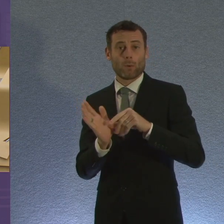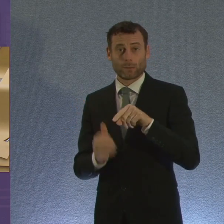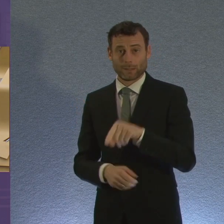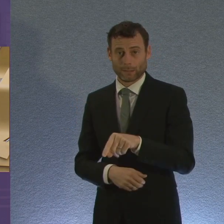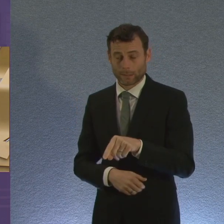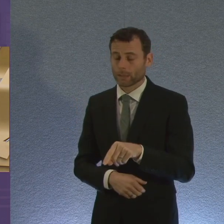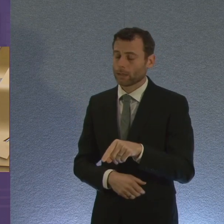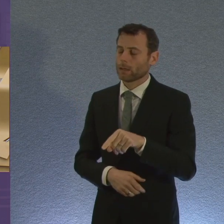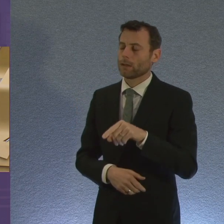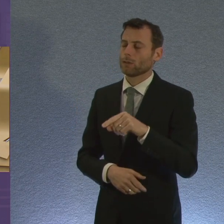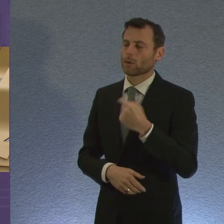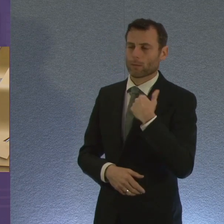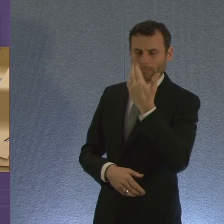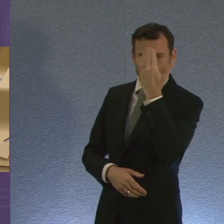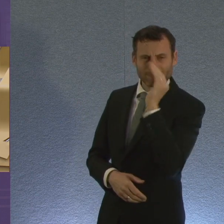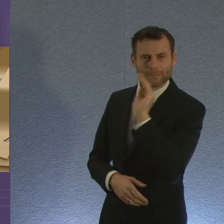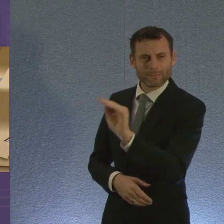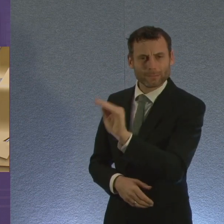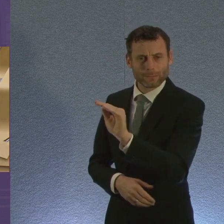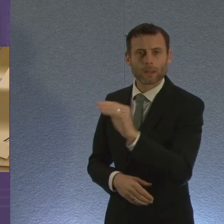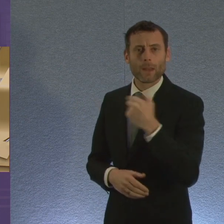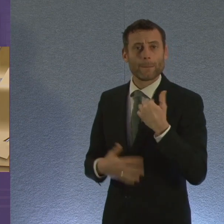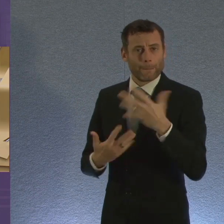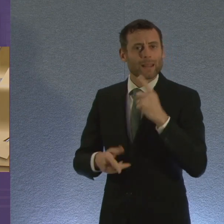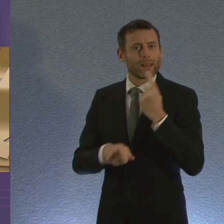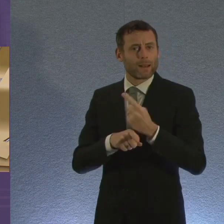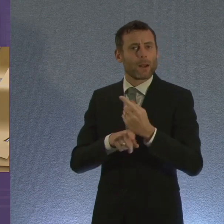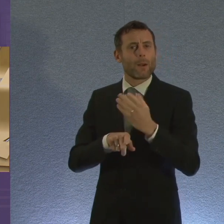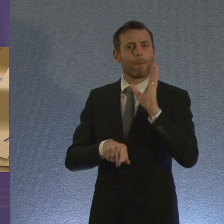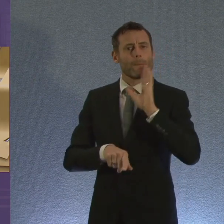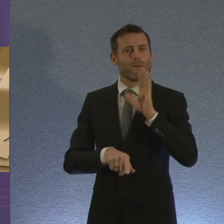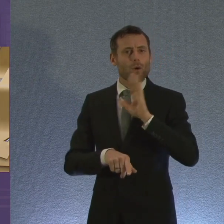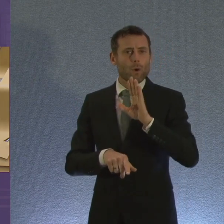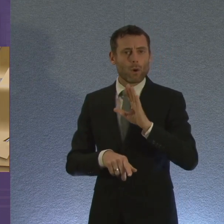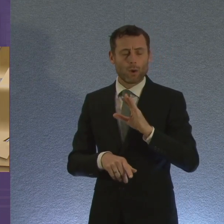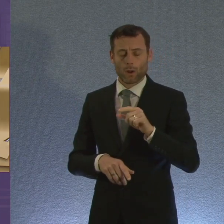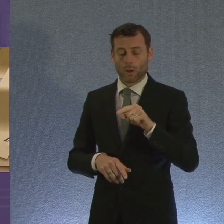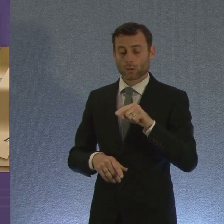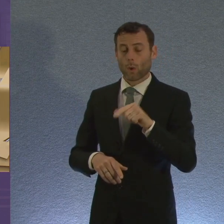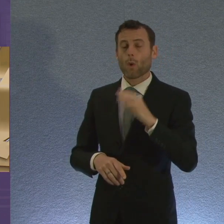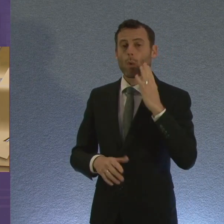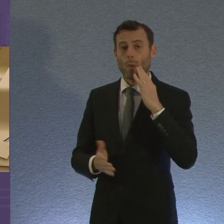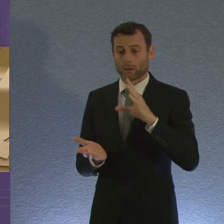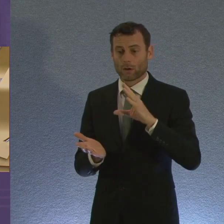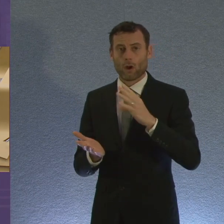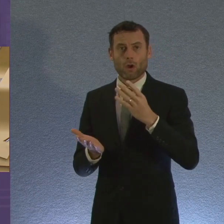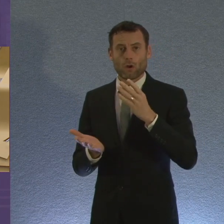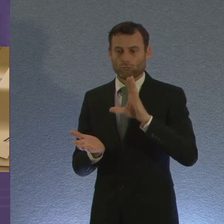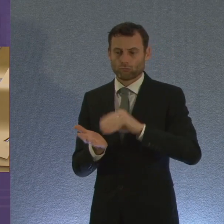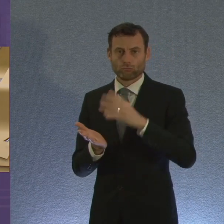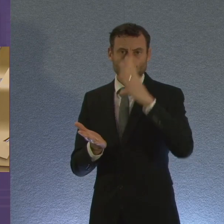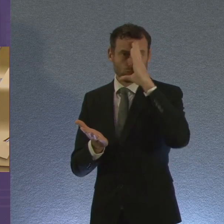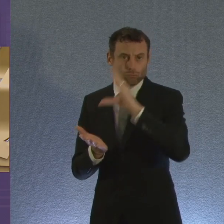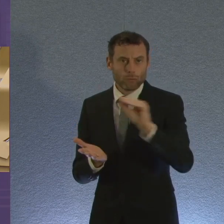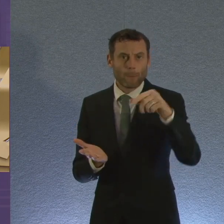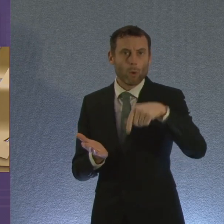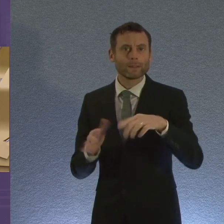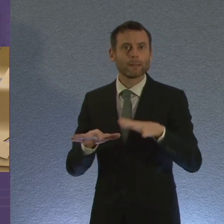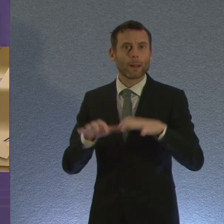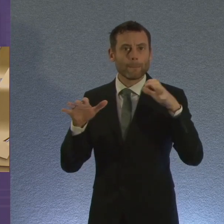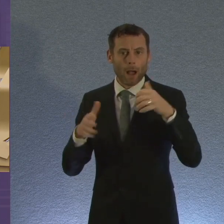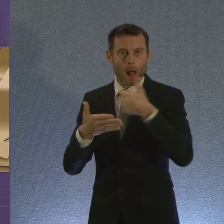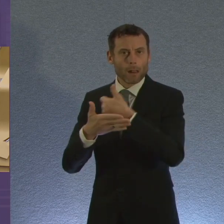amendment, but I just want to stress that there is, as I indicated, discussion going on about a structure of reporting within this Parliament, which might even be more